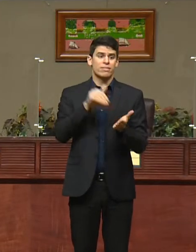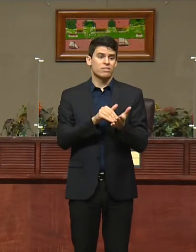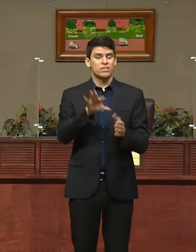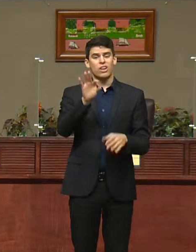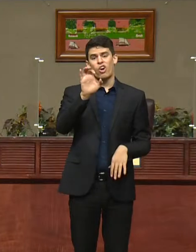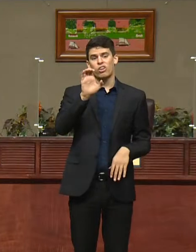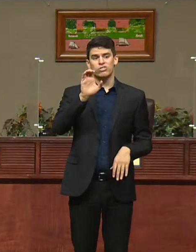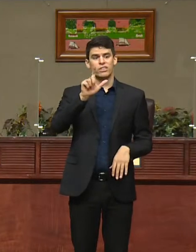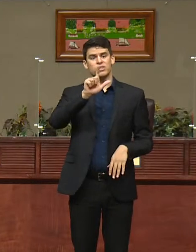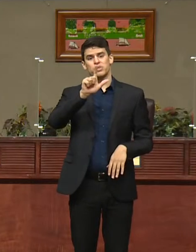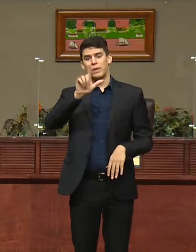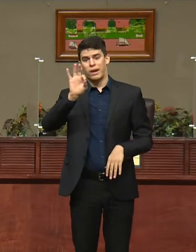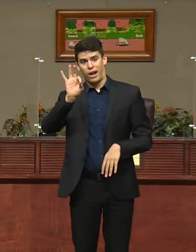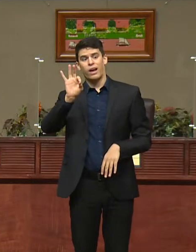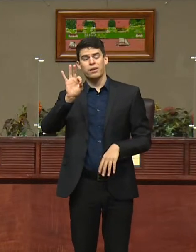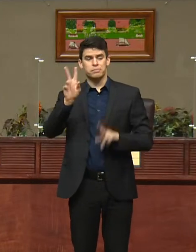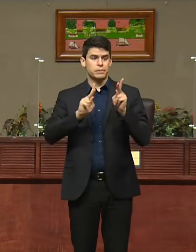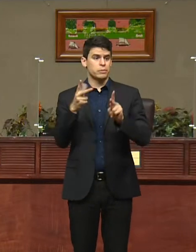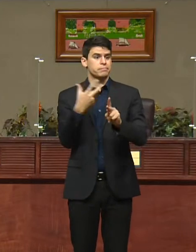200,002,929.